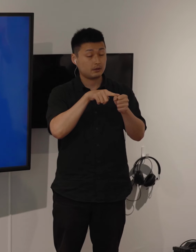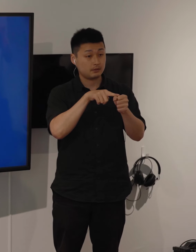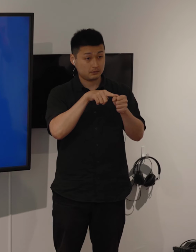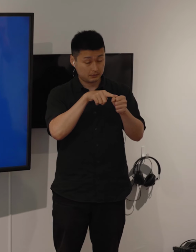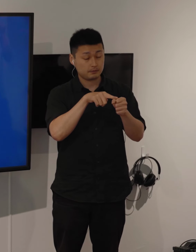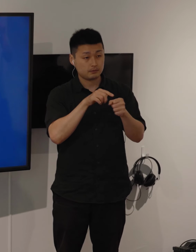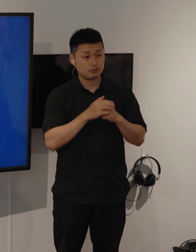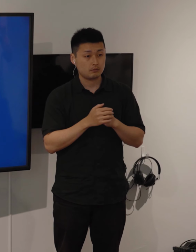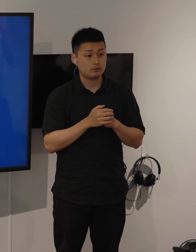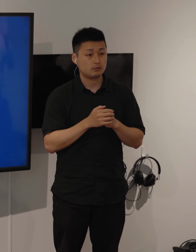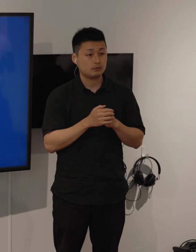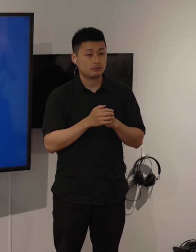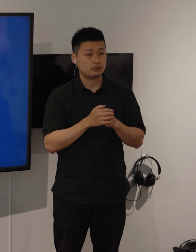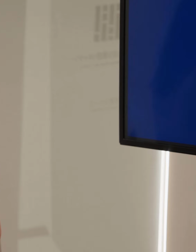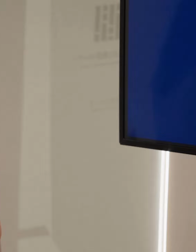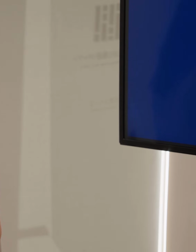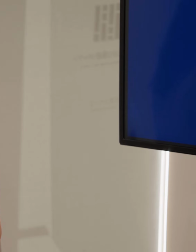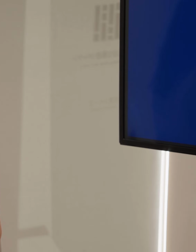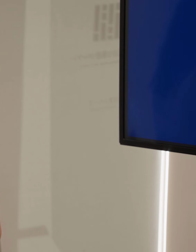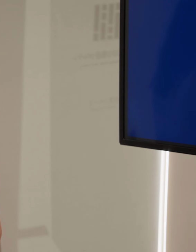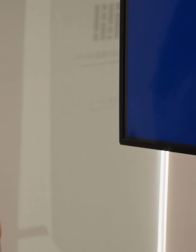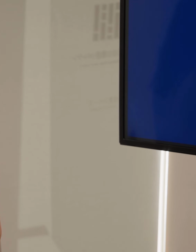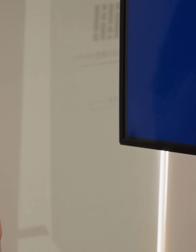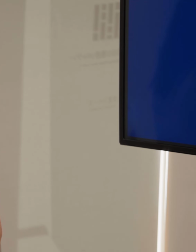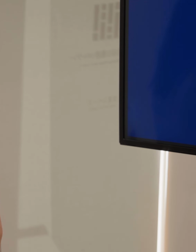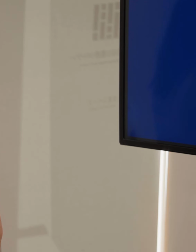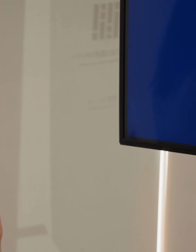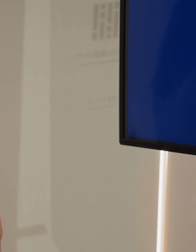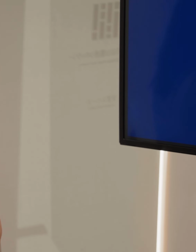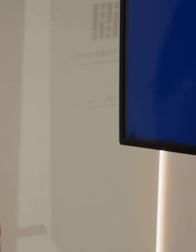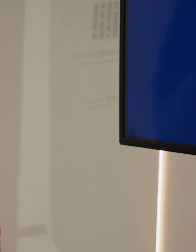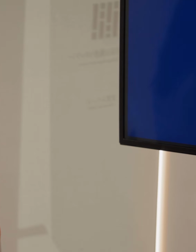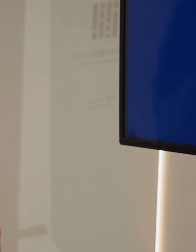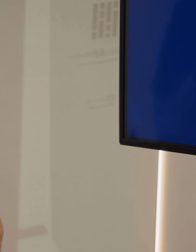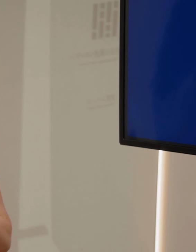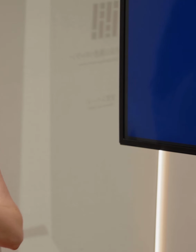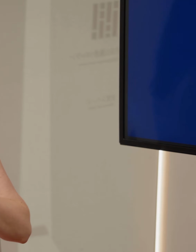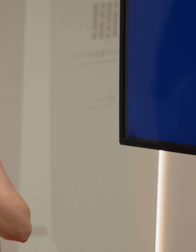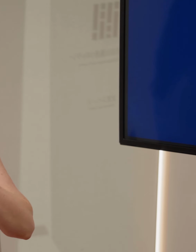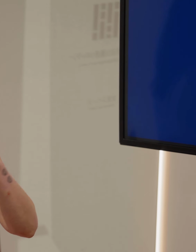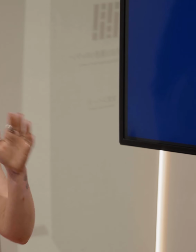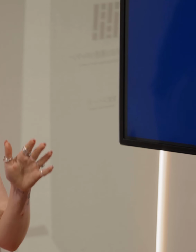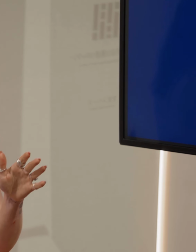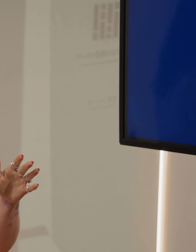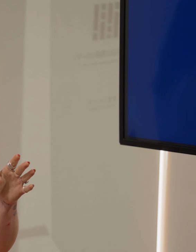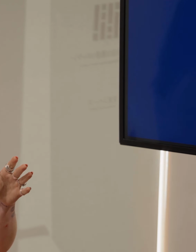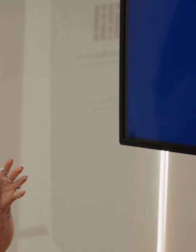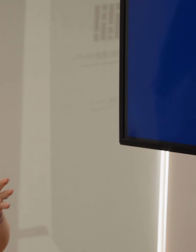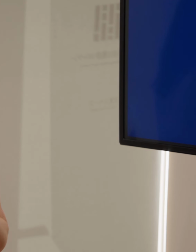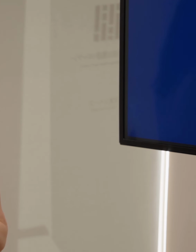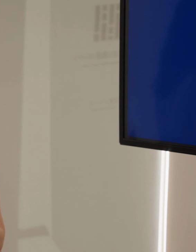galleries across the UK, and it's a very large document covering everything from an accessible